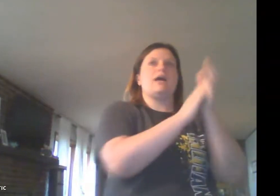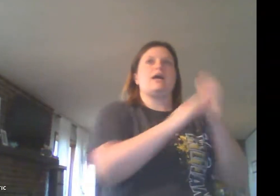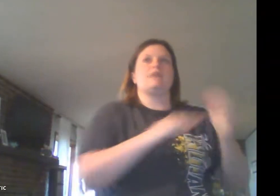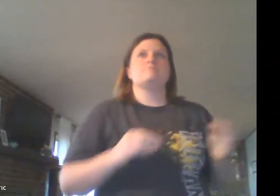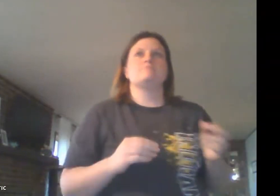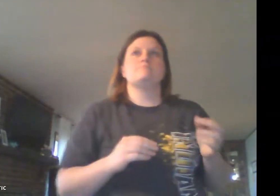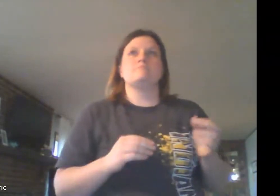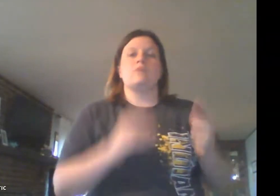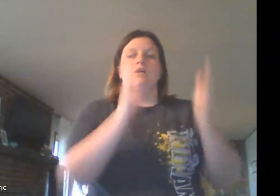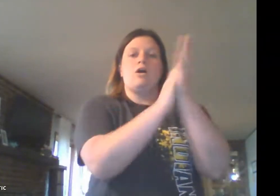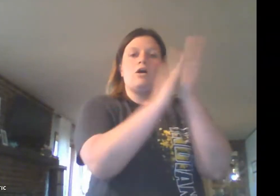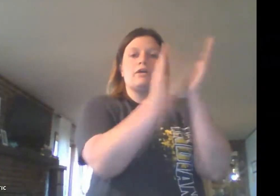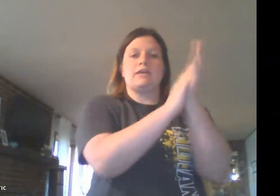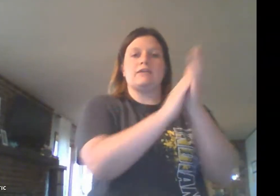July, August,